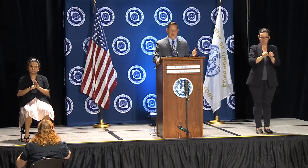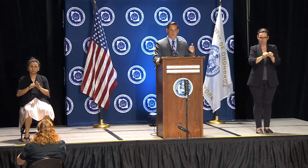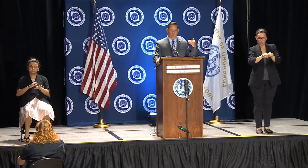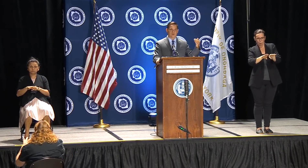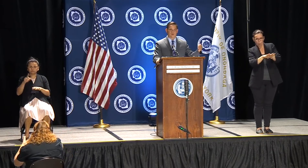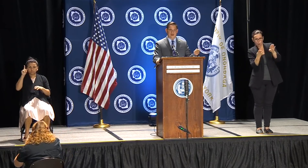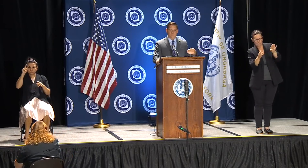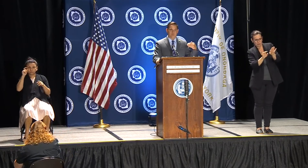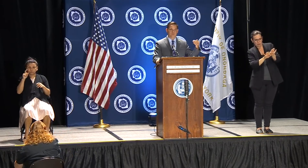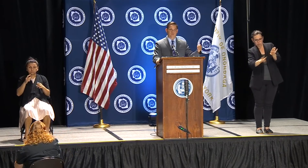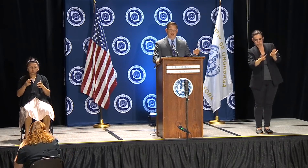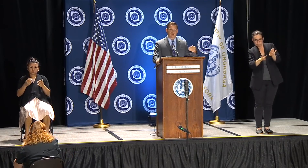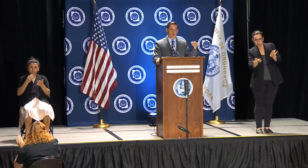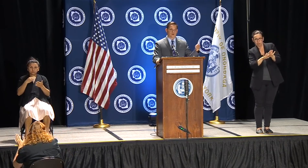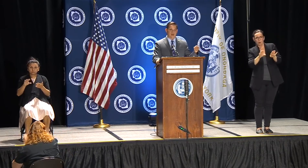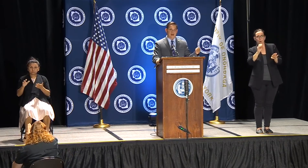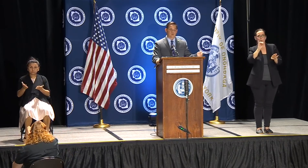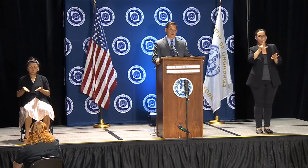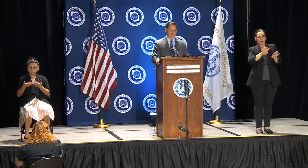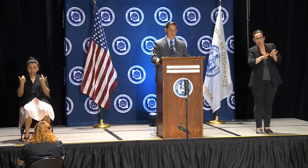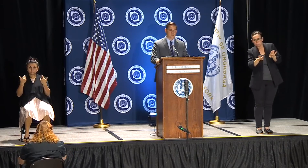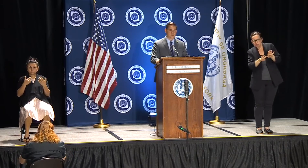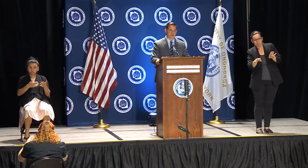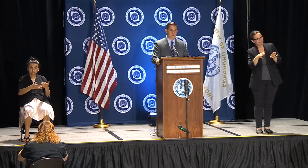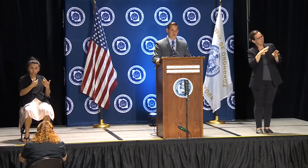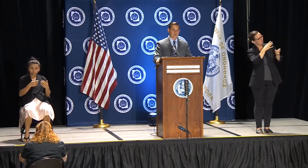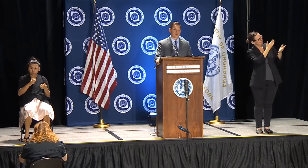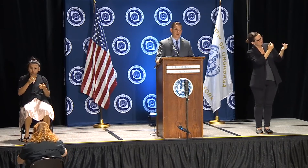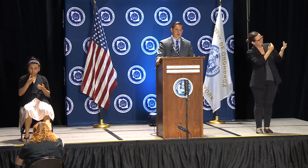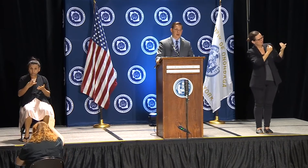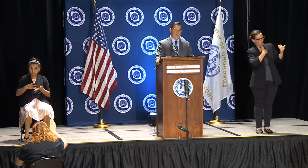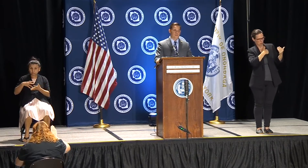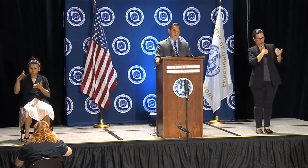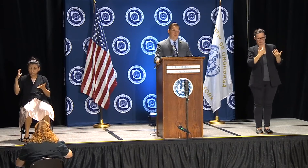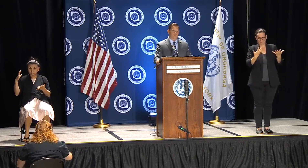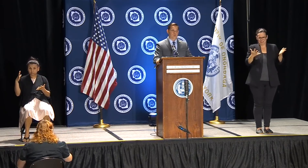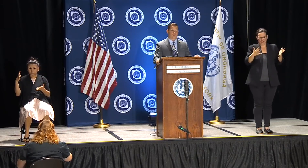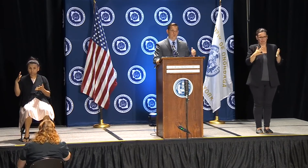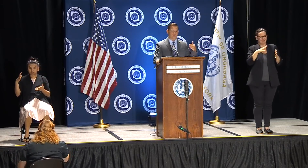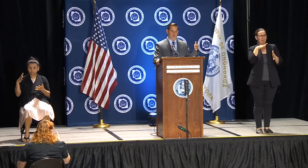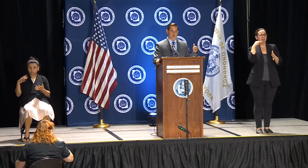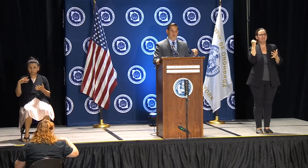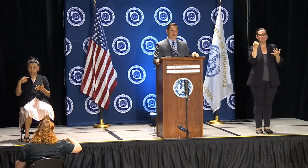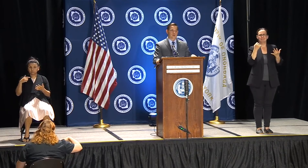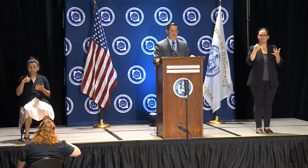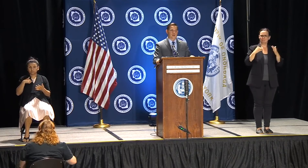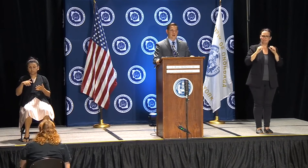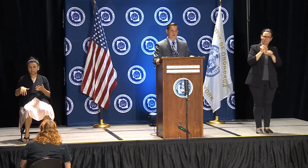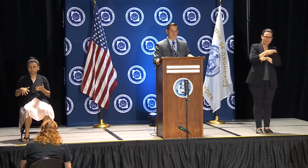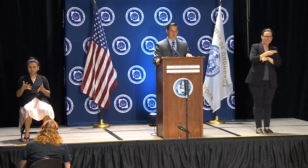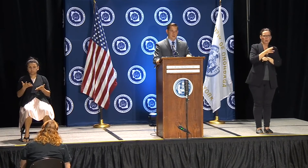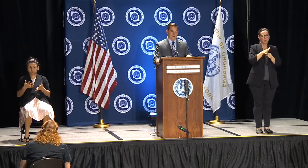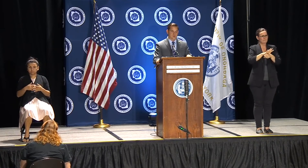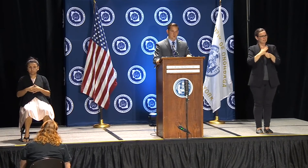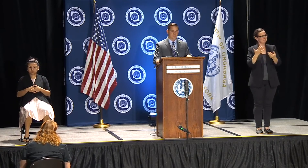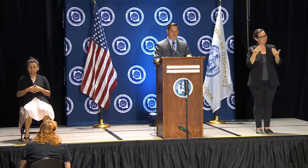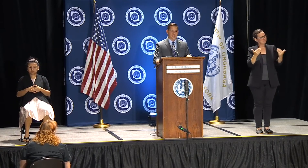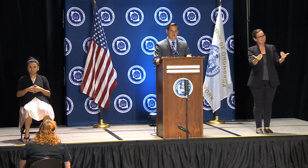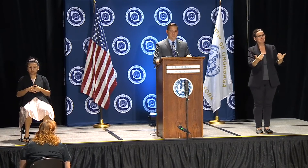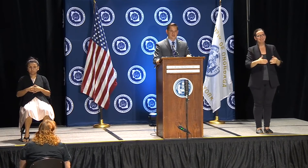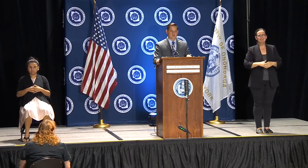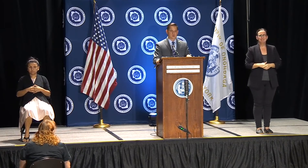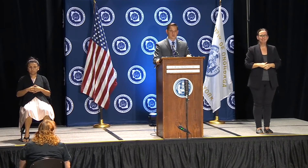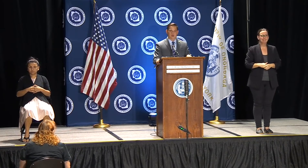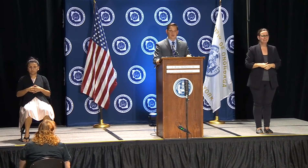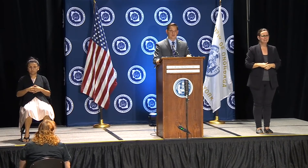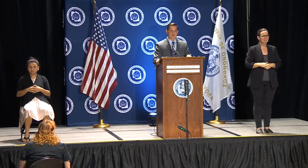We've kind of weathered that phase one of that. We still need to be diligent, but we're doing it. And then back to school. The challenge